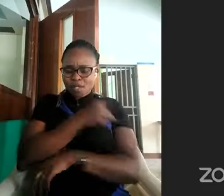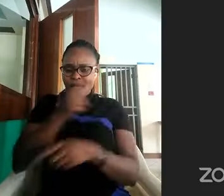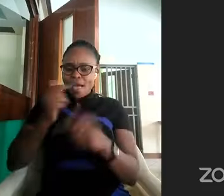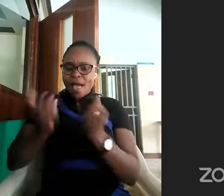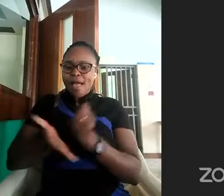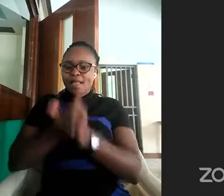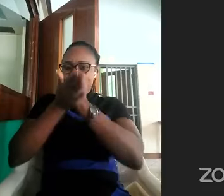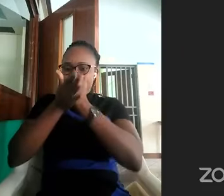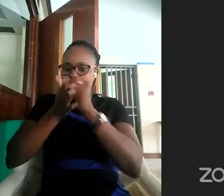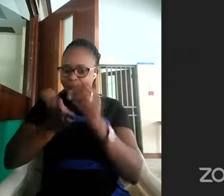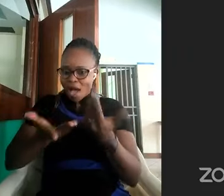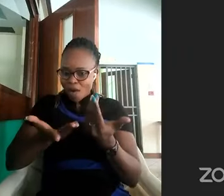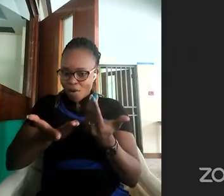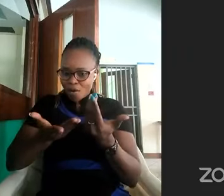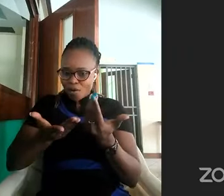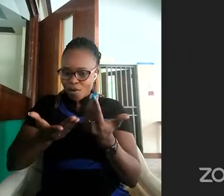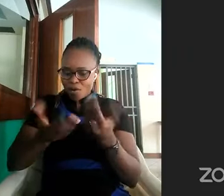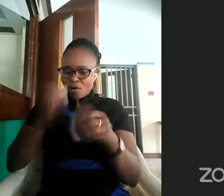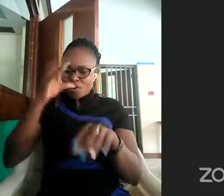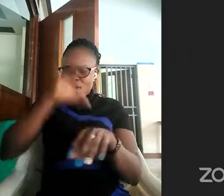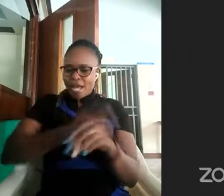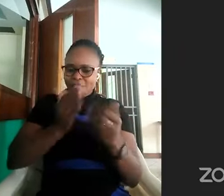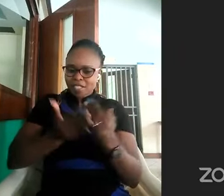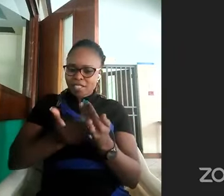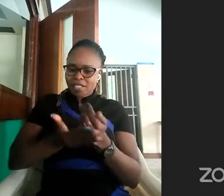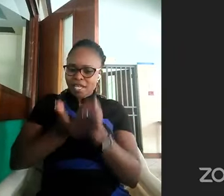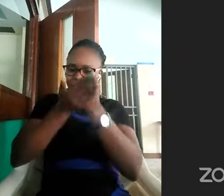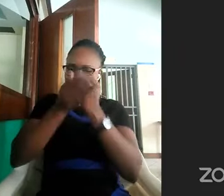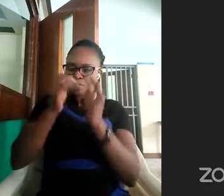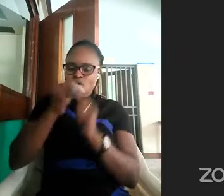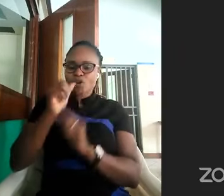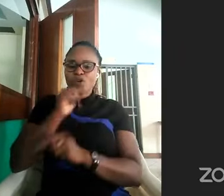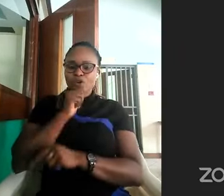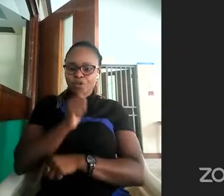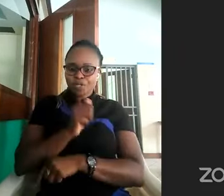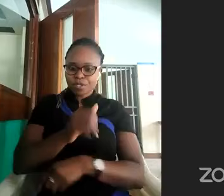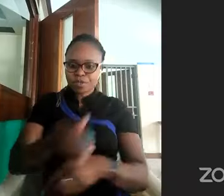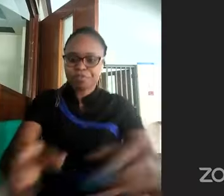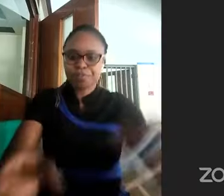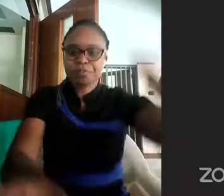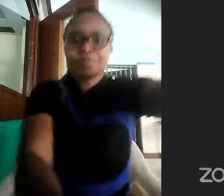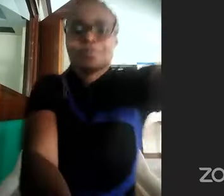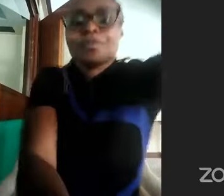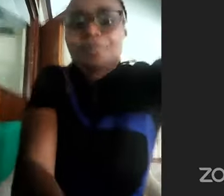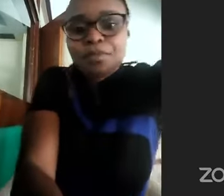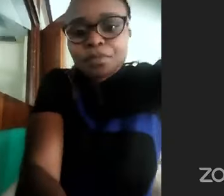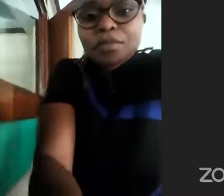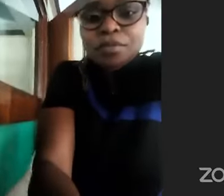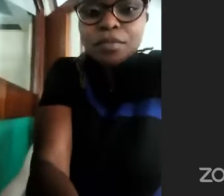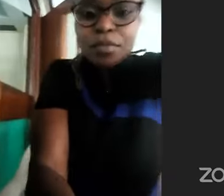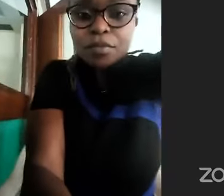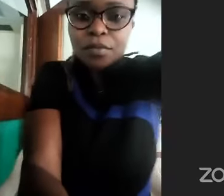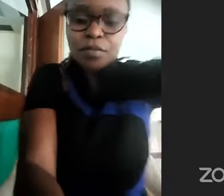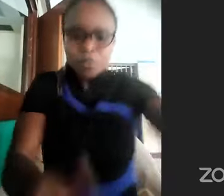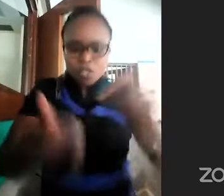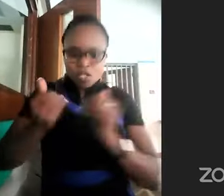helped? So I'm going to pick one of our mama Siri, whom I know is a survivor. And she's going to tell us her